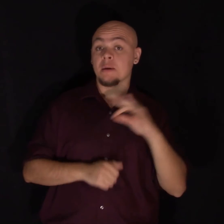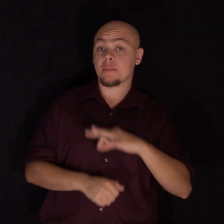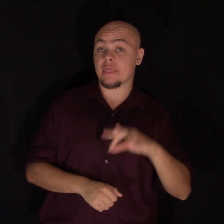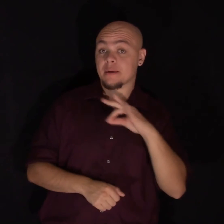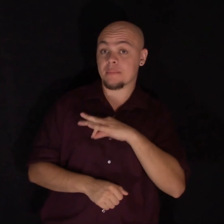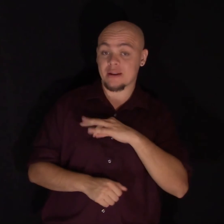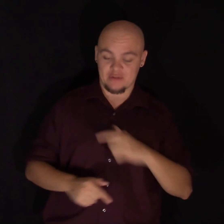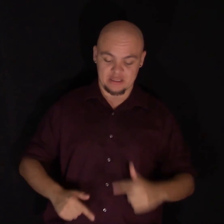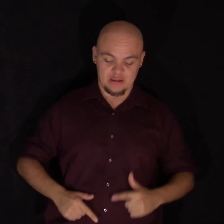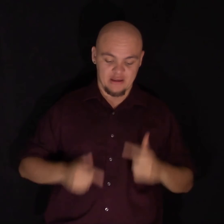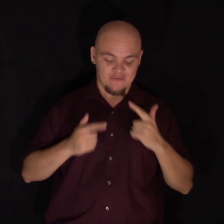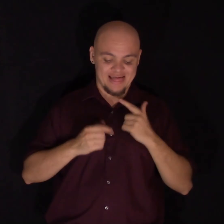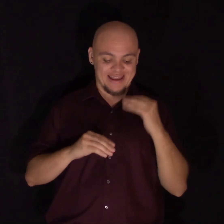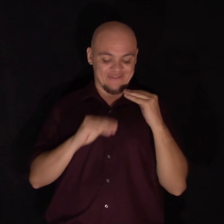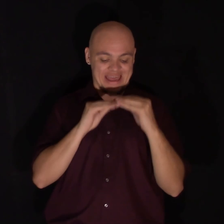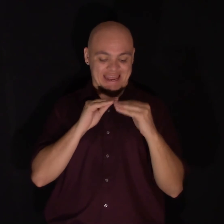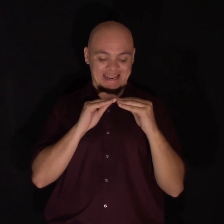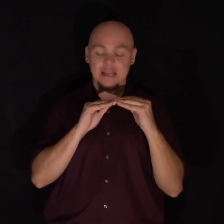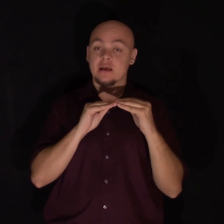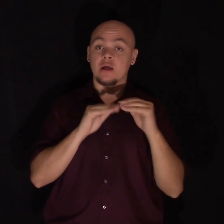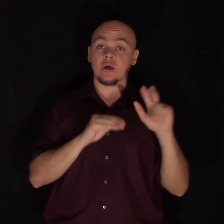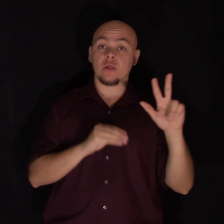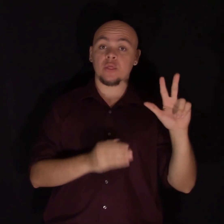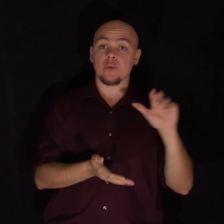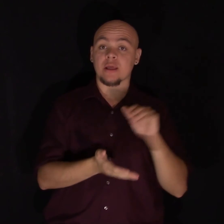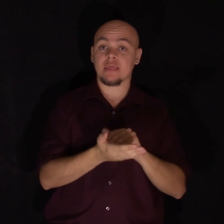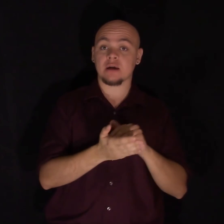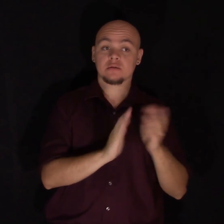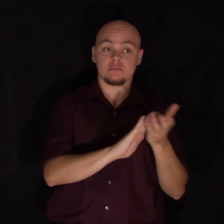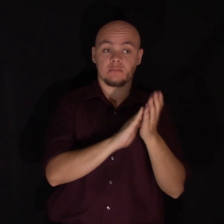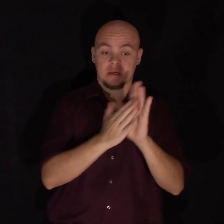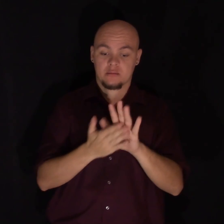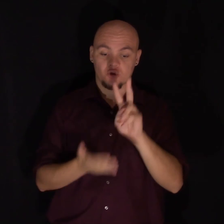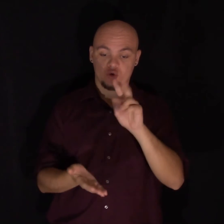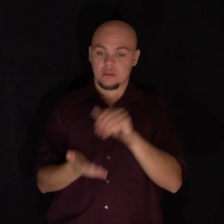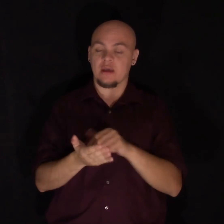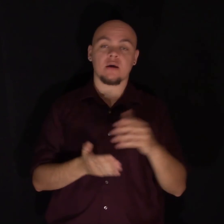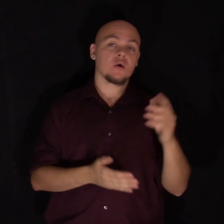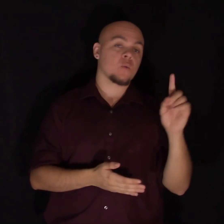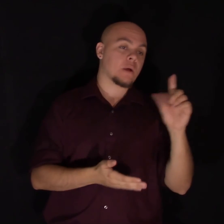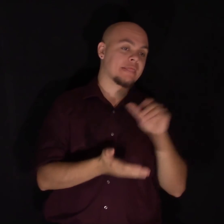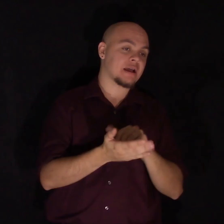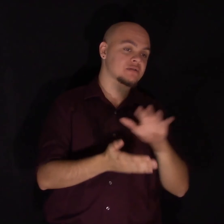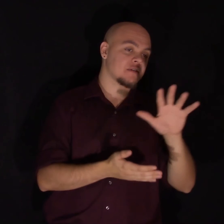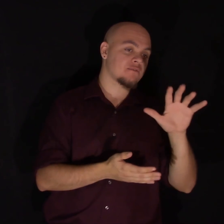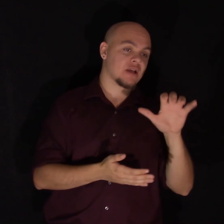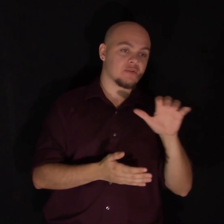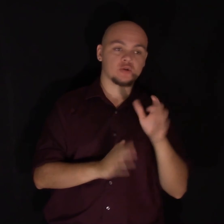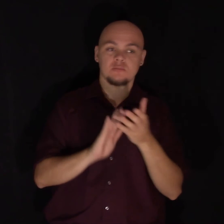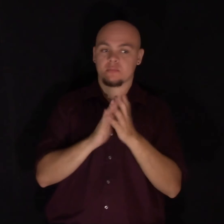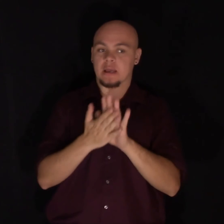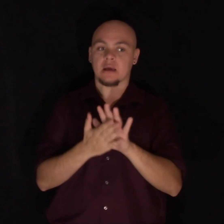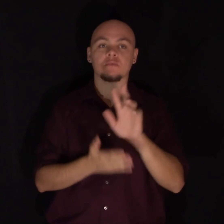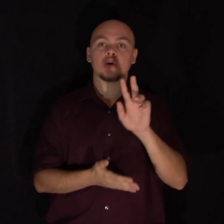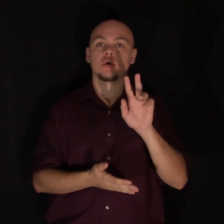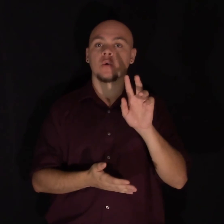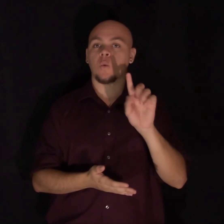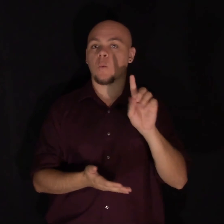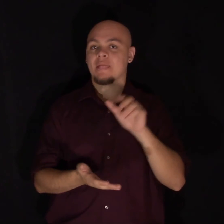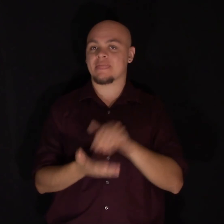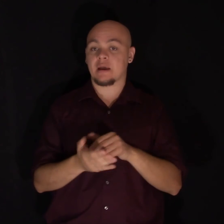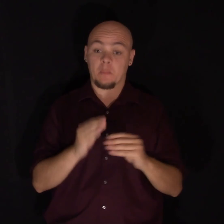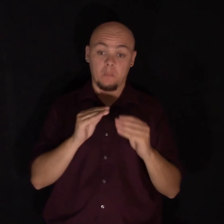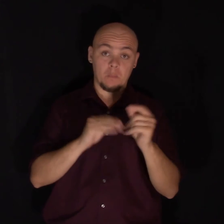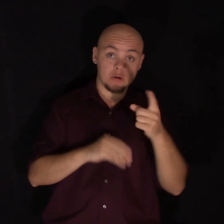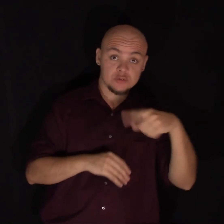edited life. Go from 3,000 to 2,000, from 1,500 to 1,000. Most of us, maybe all